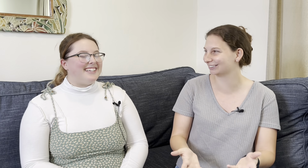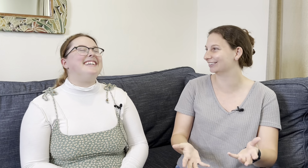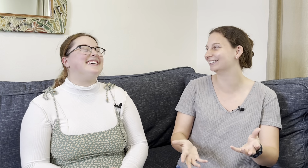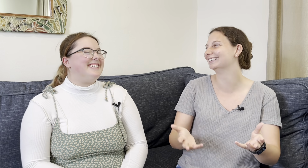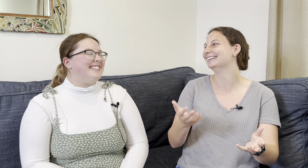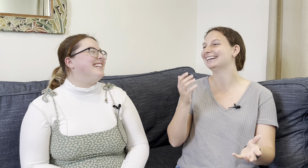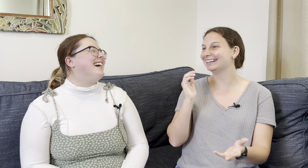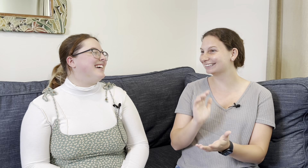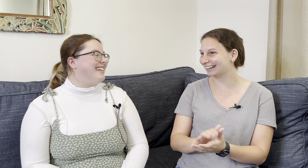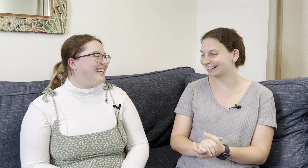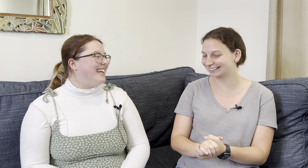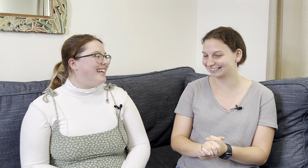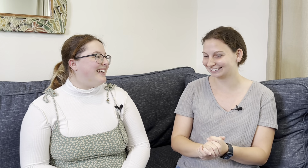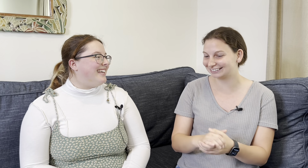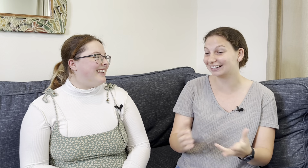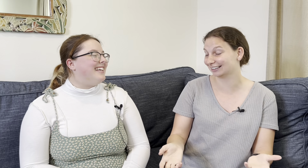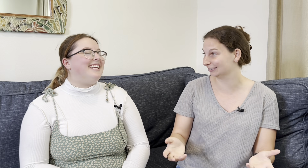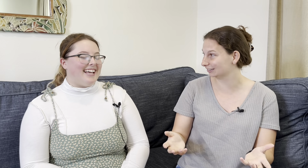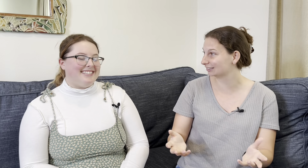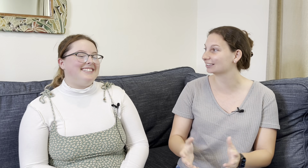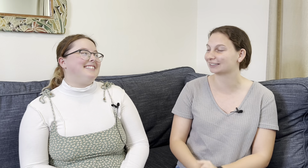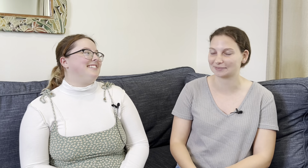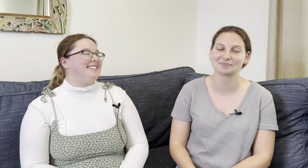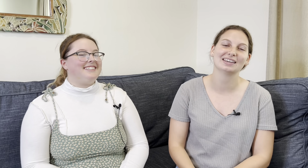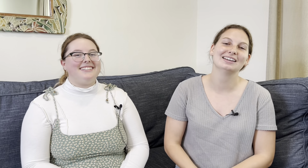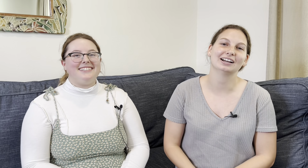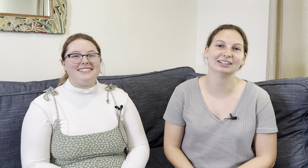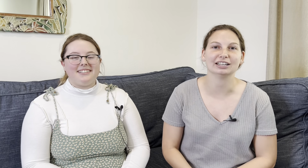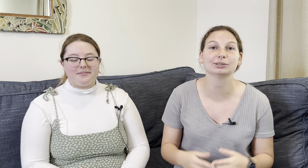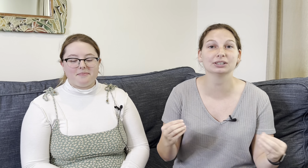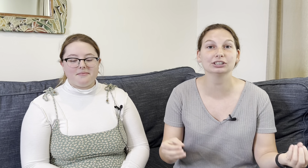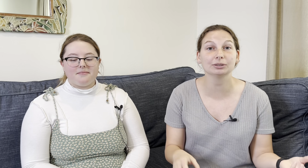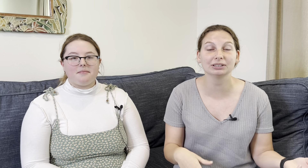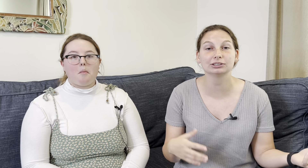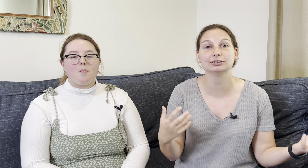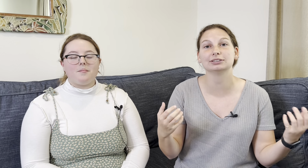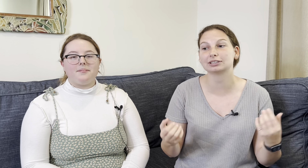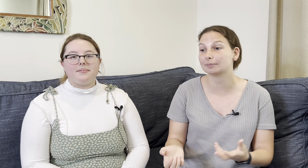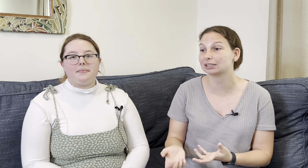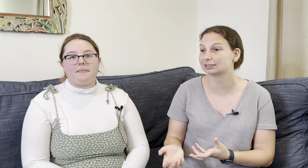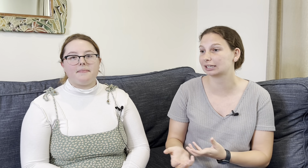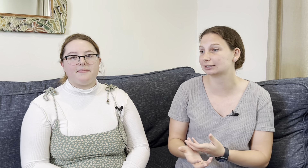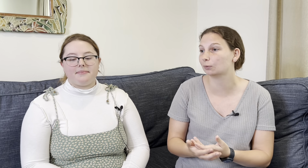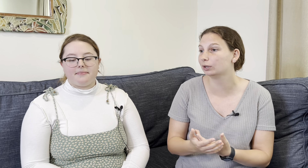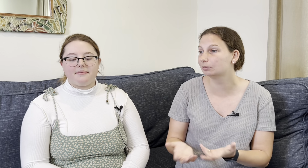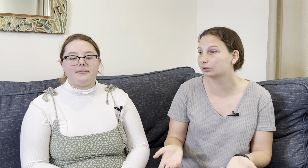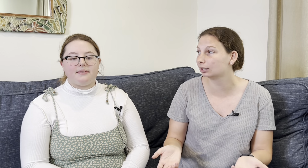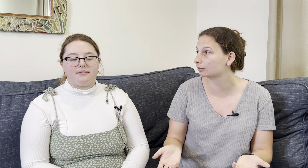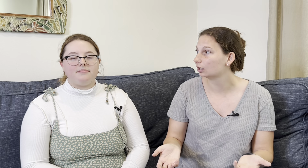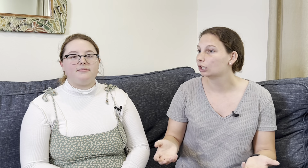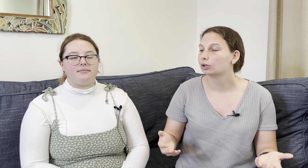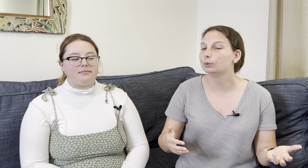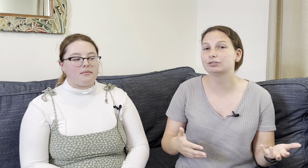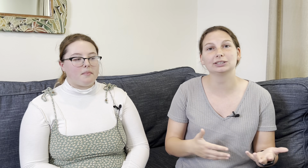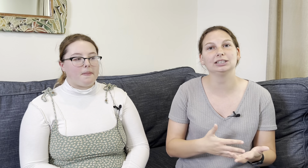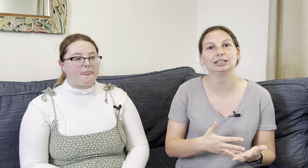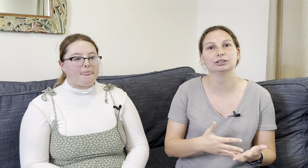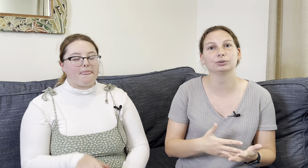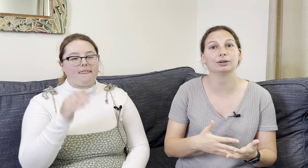conversational in sign language. Yes. Okay. Alrighty, so we're going to jump into the top 10 signs that we believe we've seen throughout a